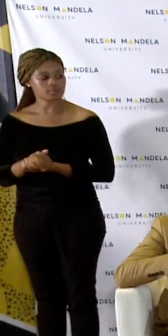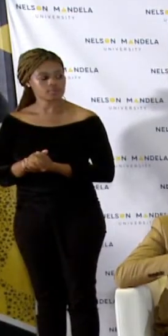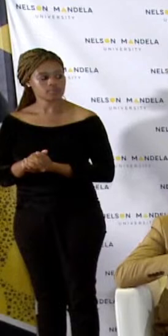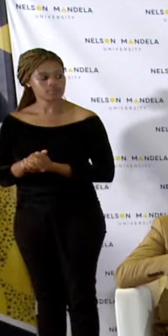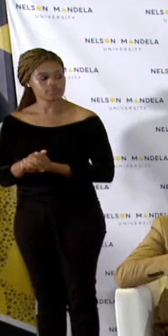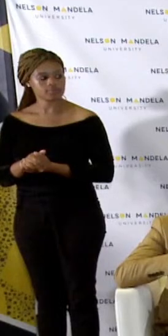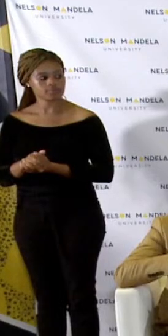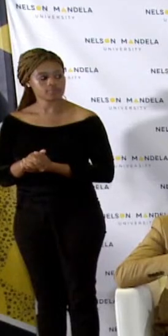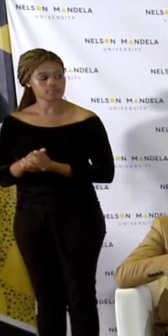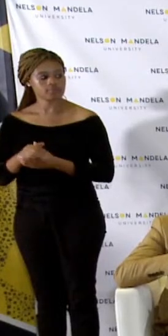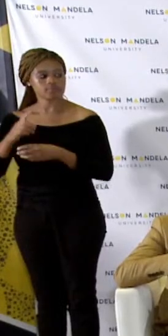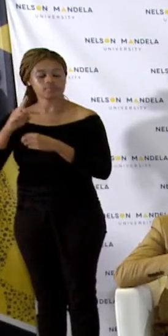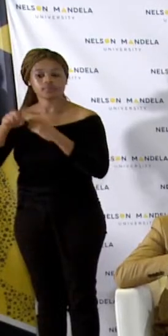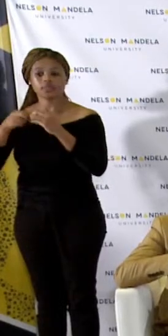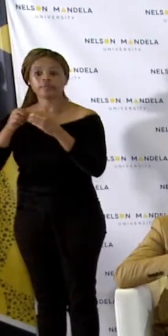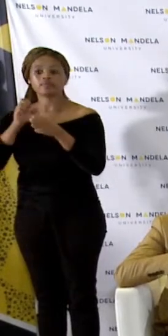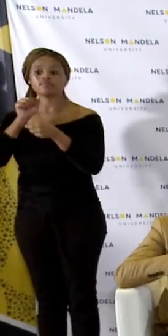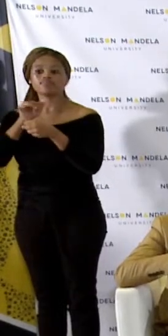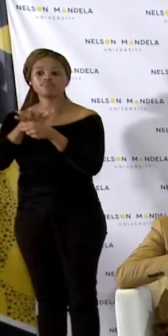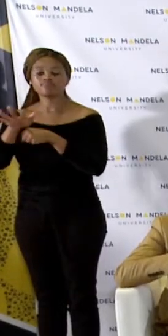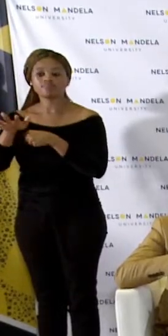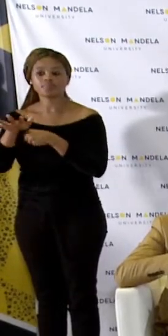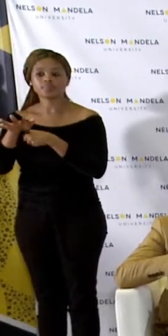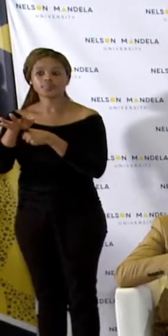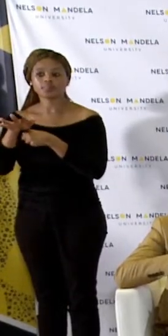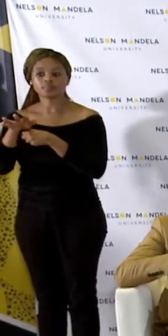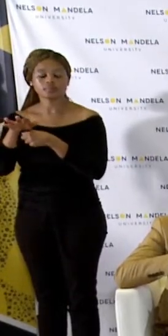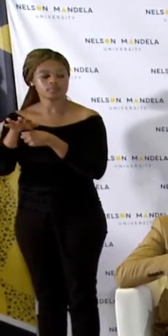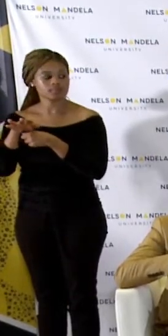But it's about the impact of